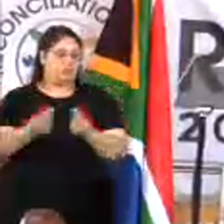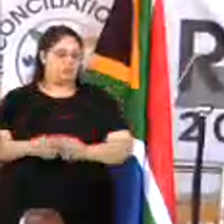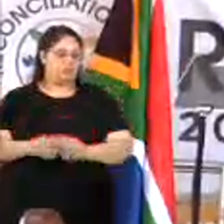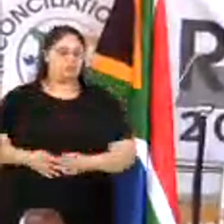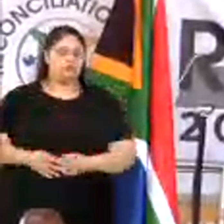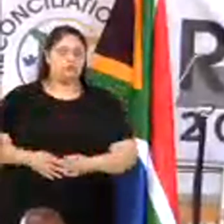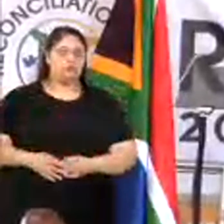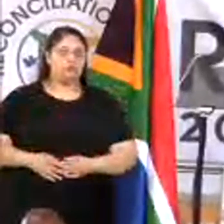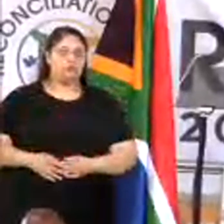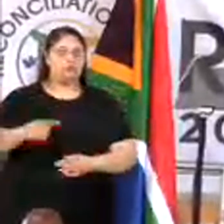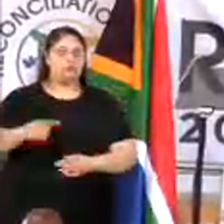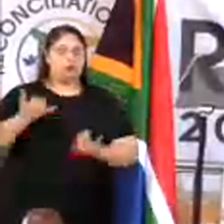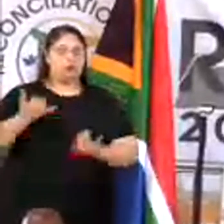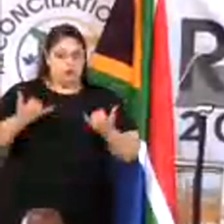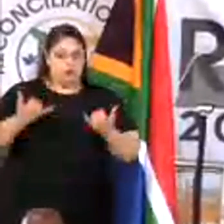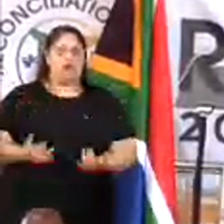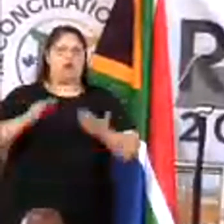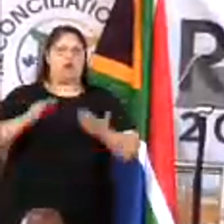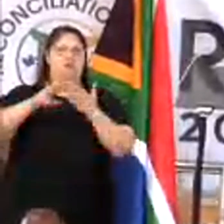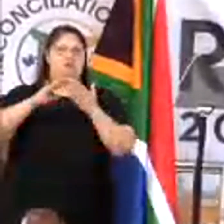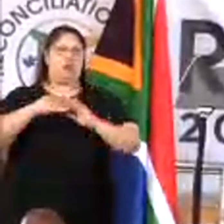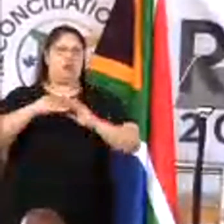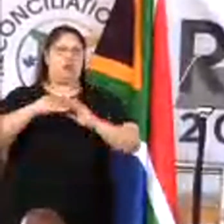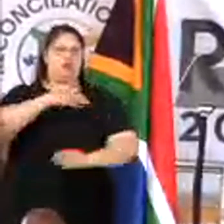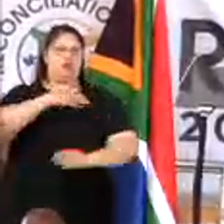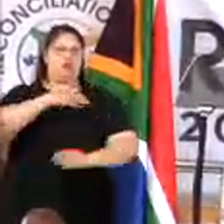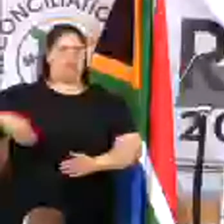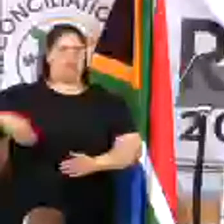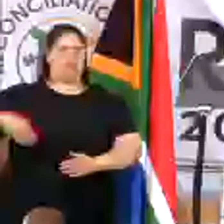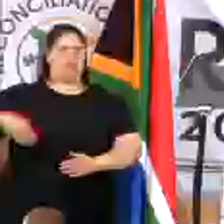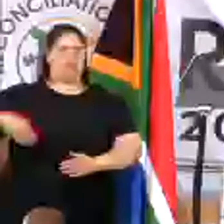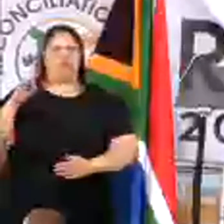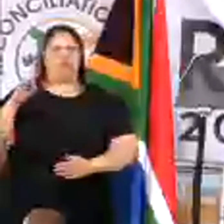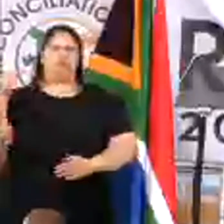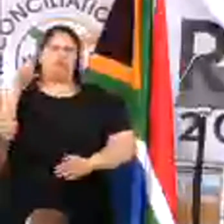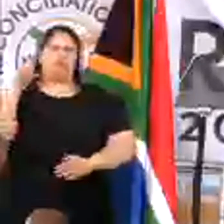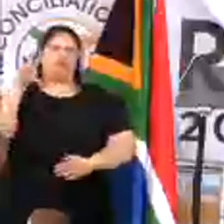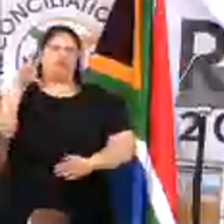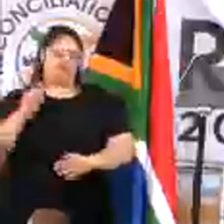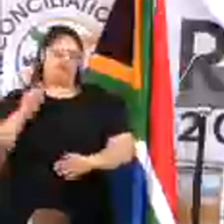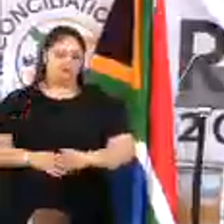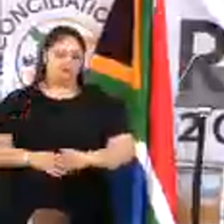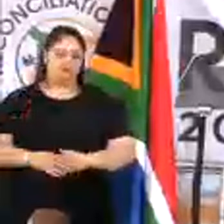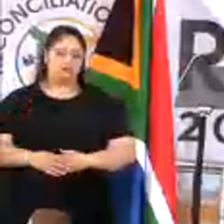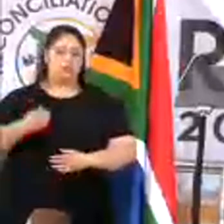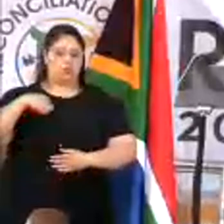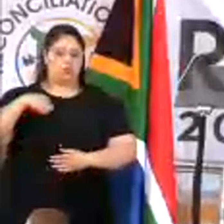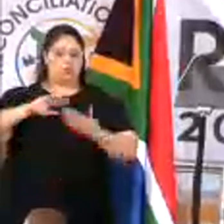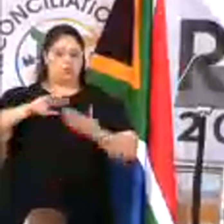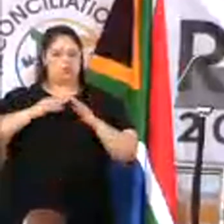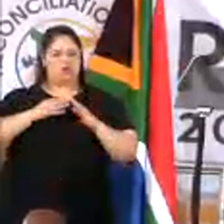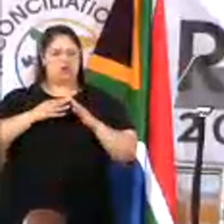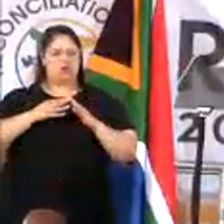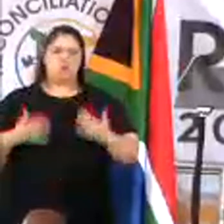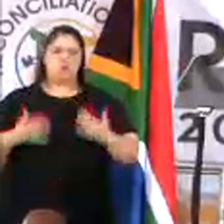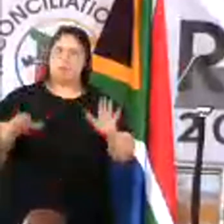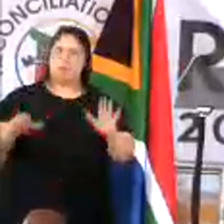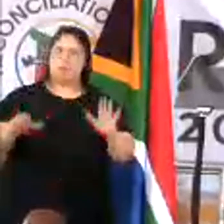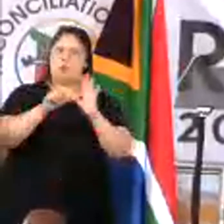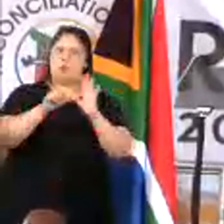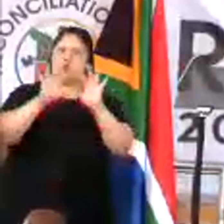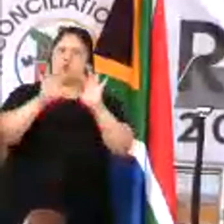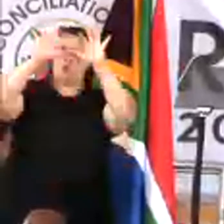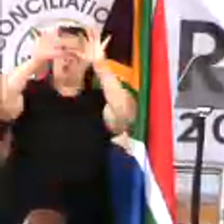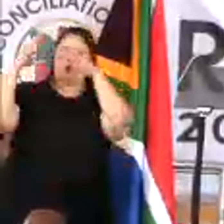now become the president of the G20. We become very important people in the